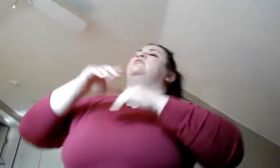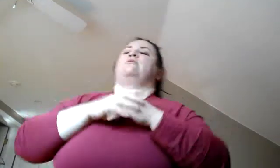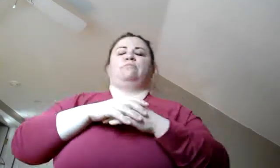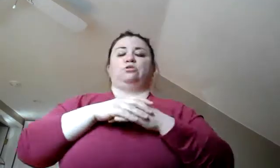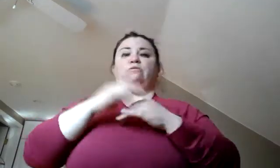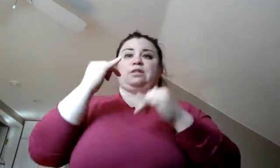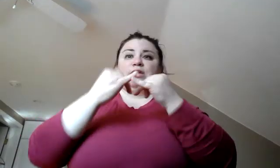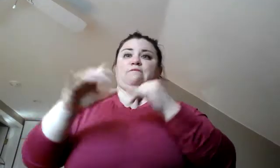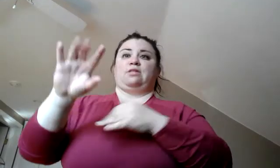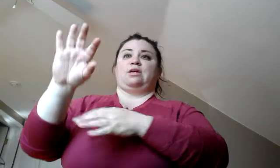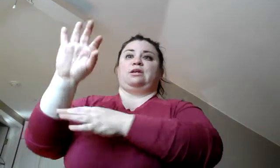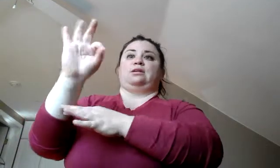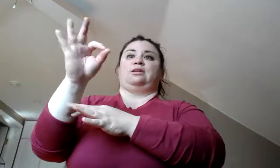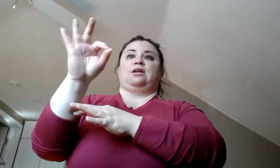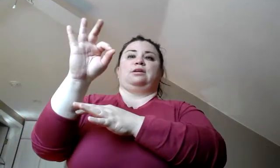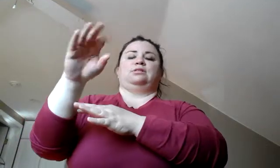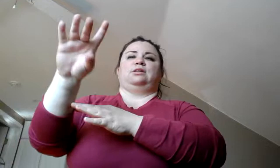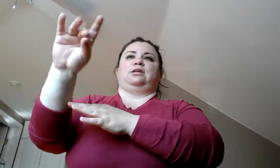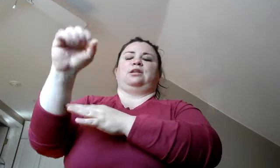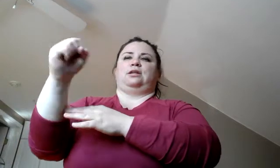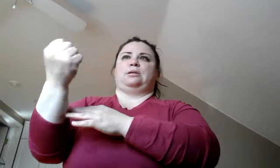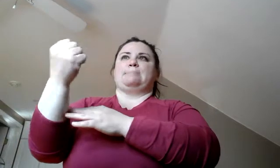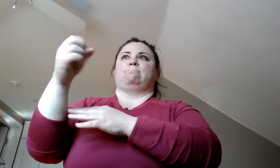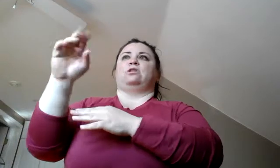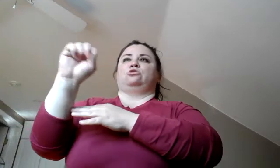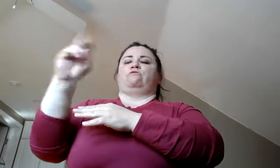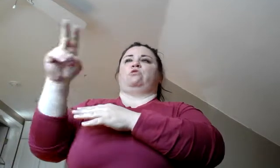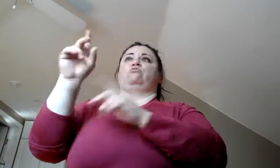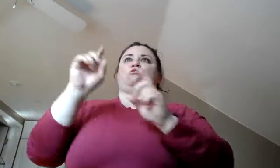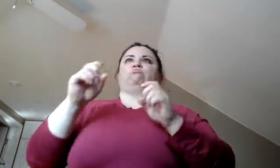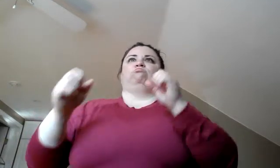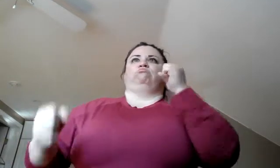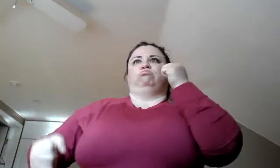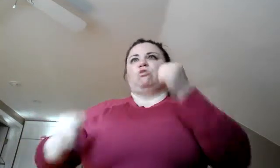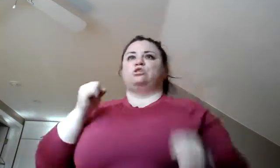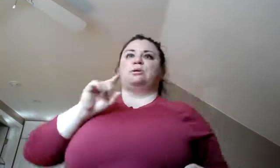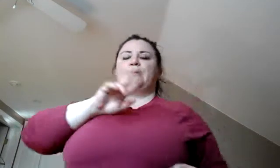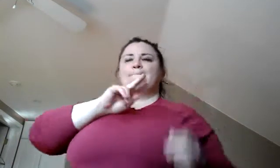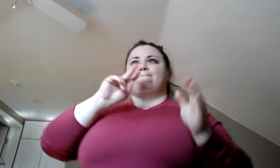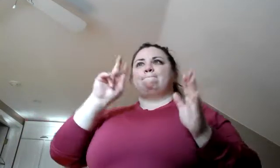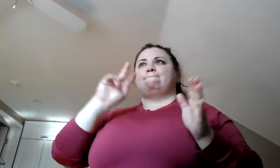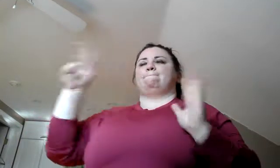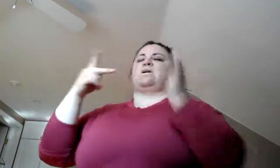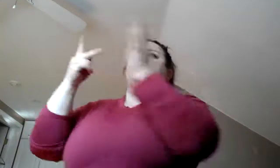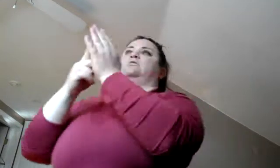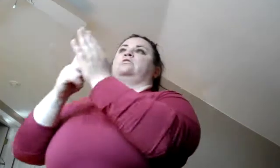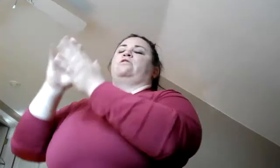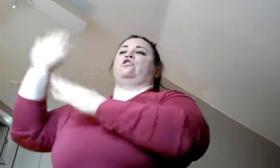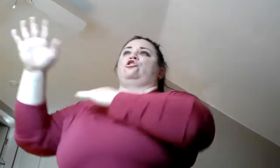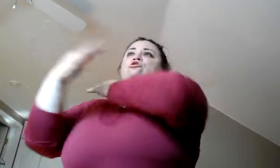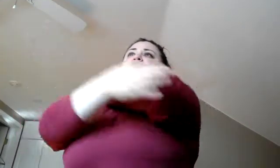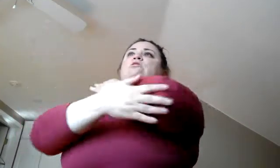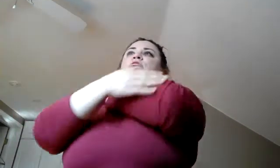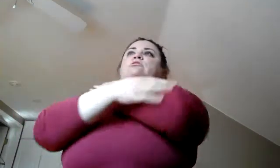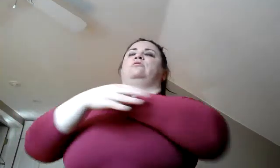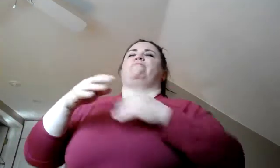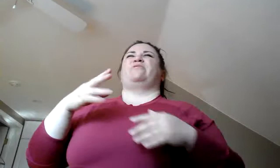1980s, the Soviets were marching back to the Soviet Union, only to find that their country was going to fall apart in a couple of years. And that's one of